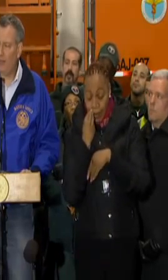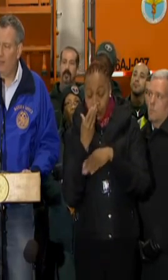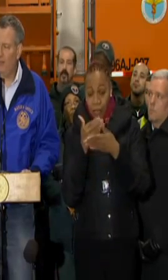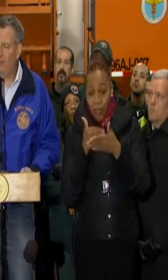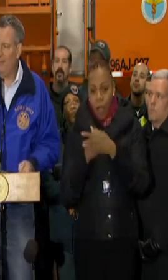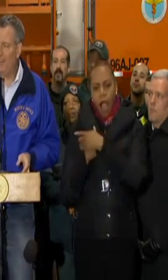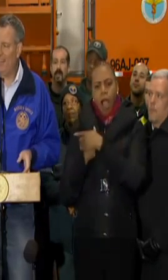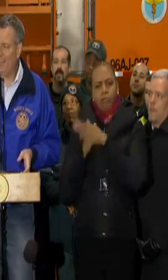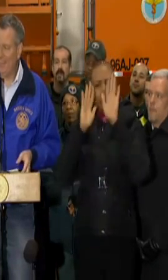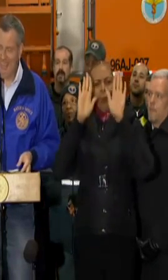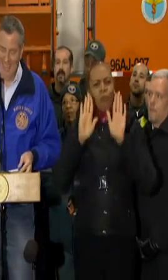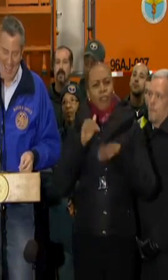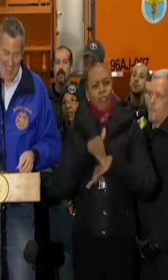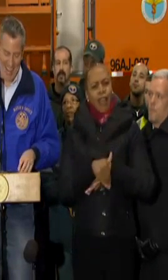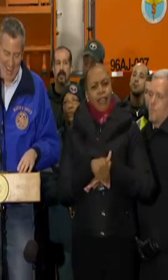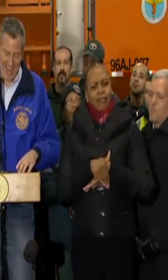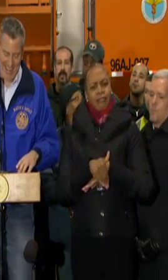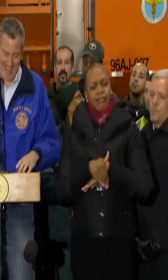a great night.